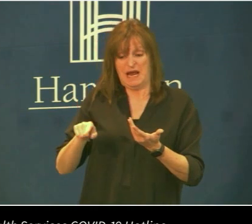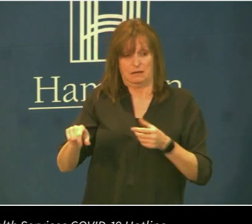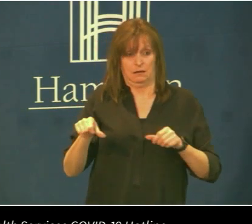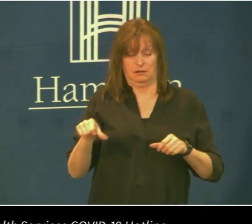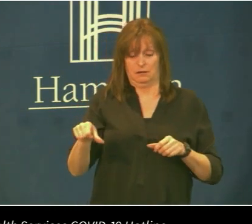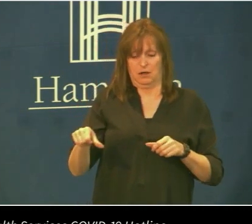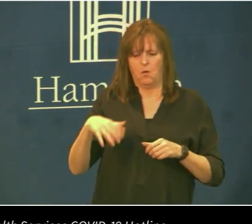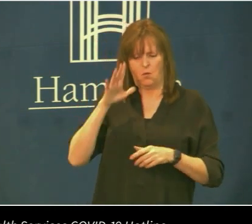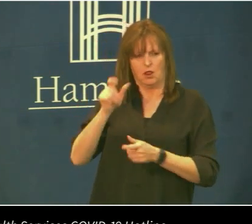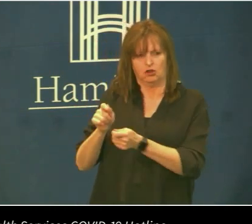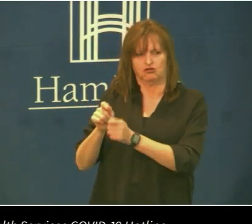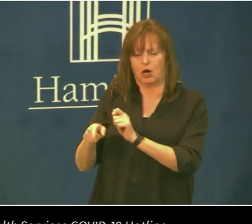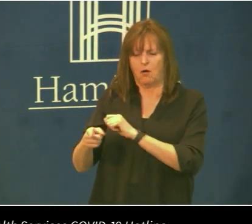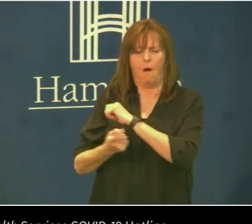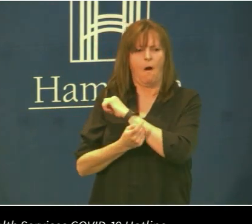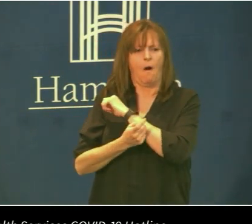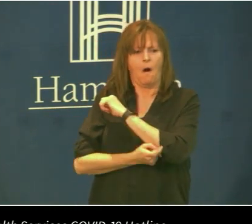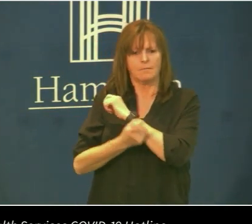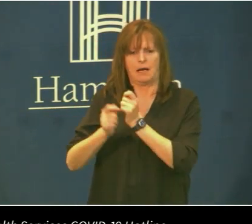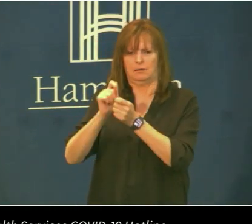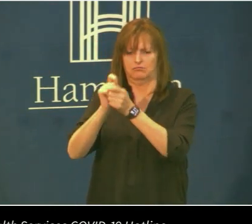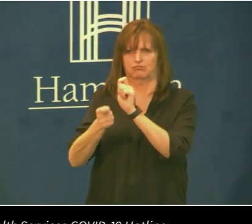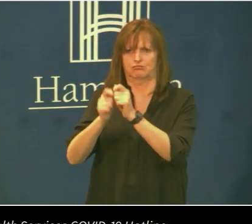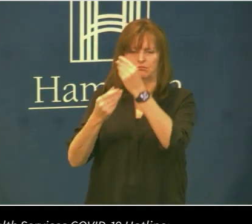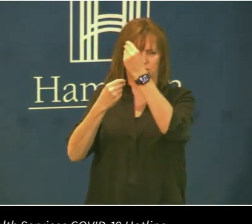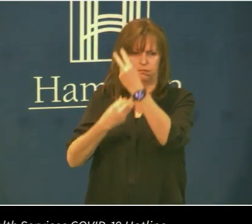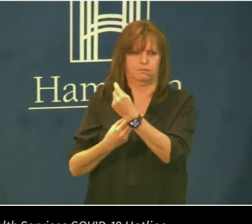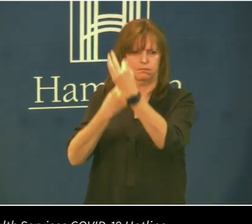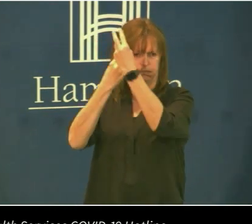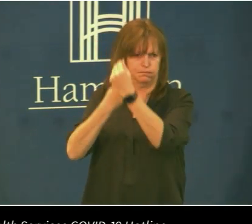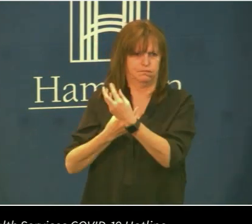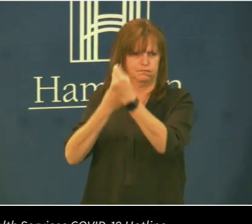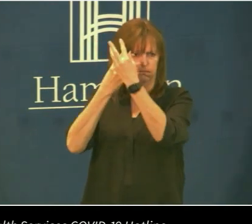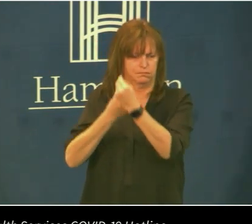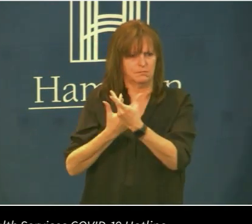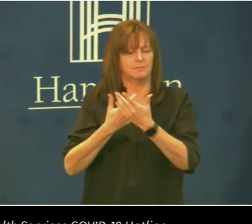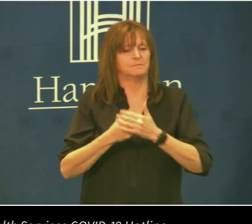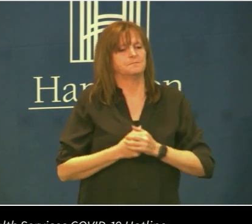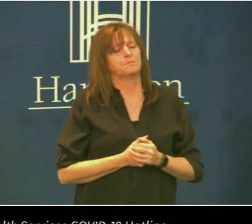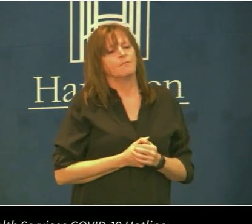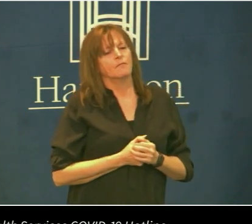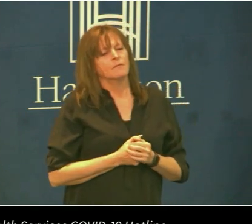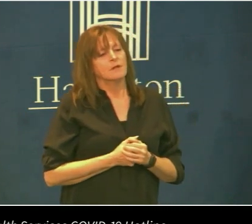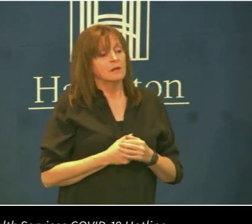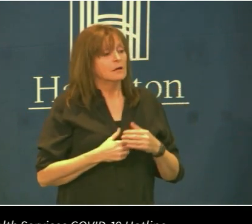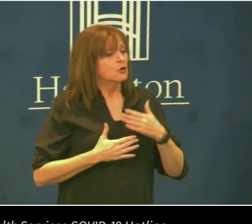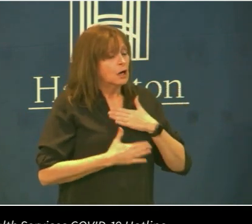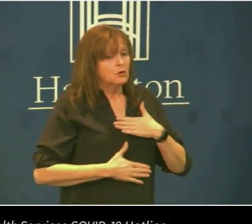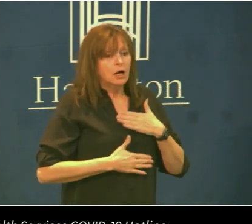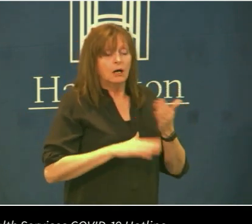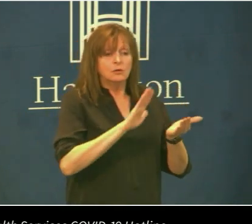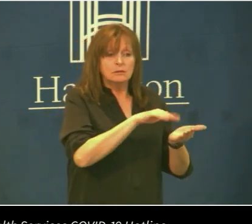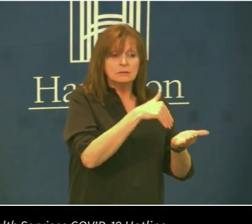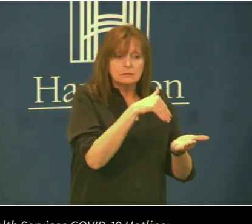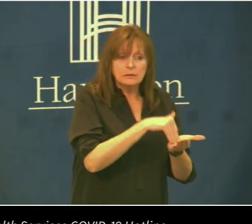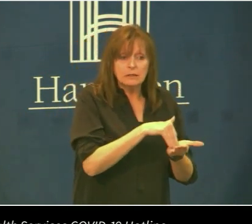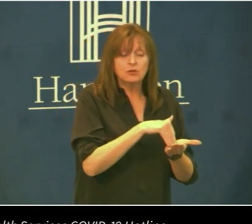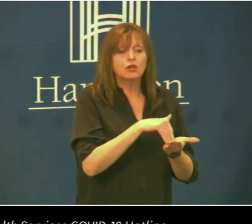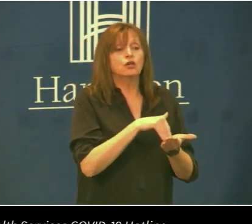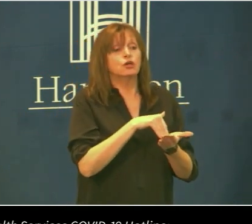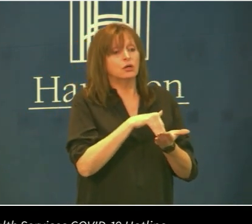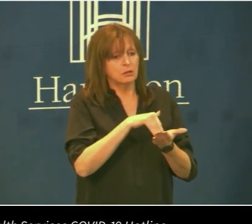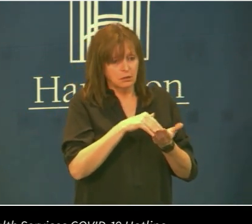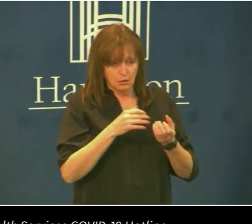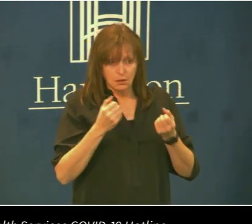many people have sort of signed up for that already. At this time, we have decided that we are delaying the start of our spring rec programming by at least 2